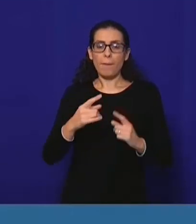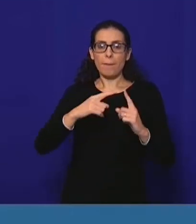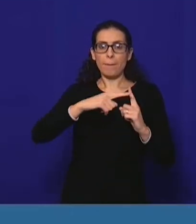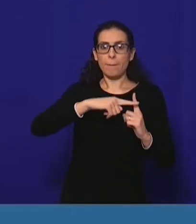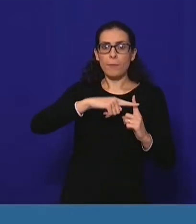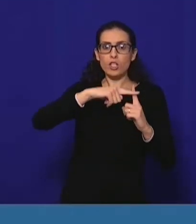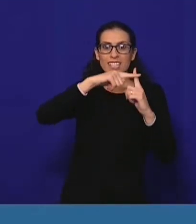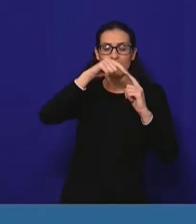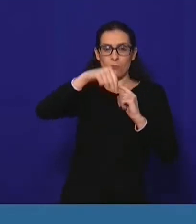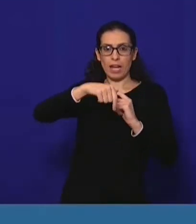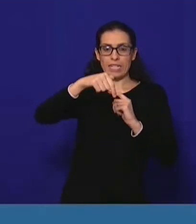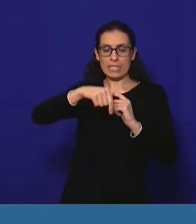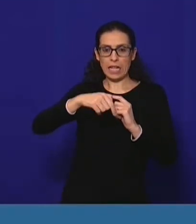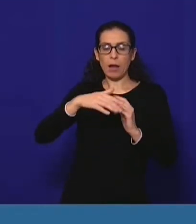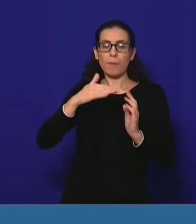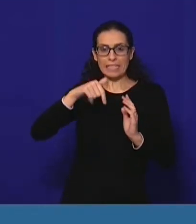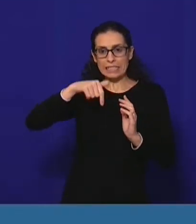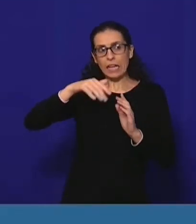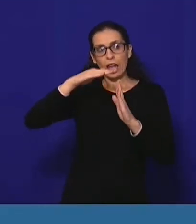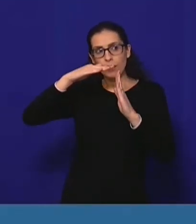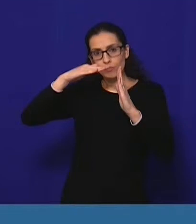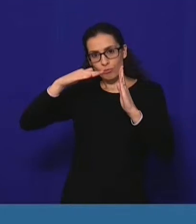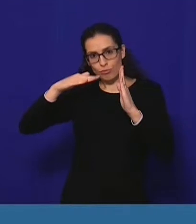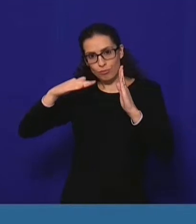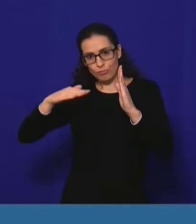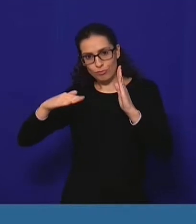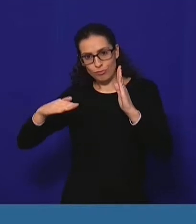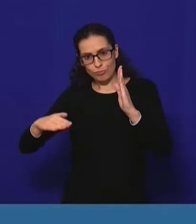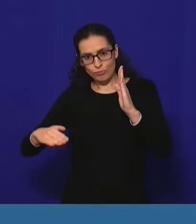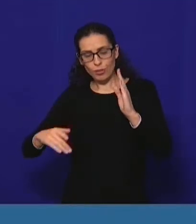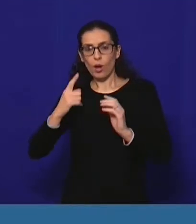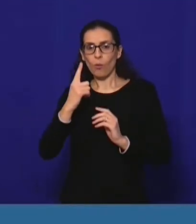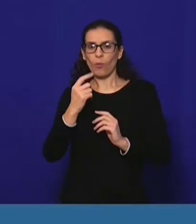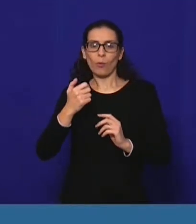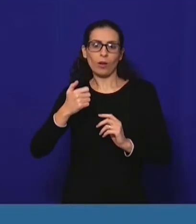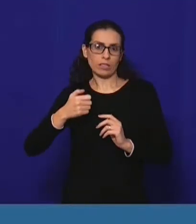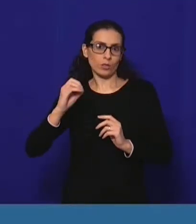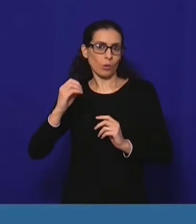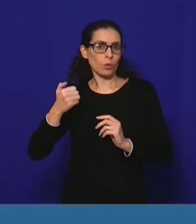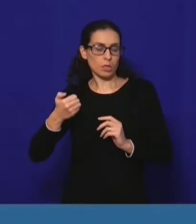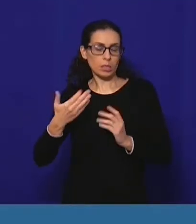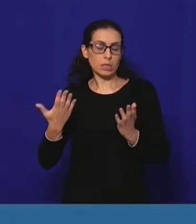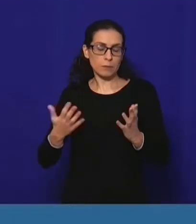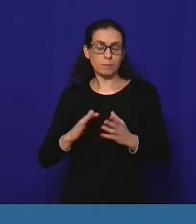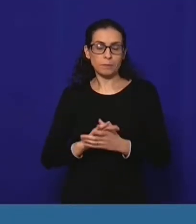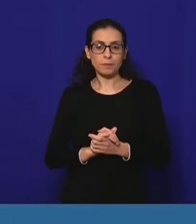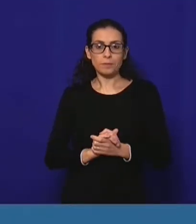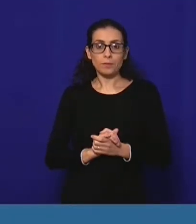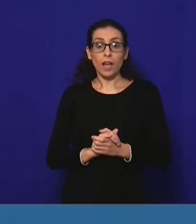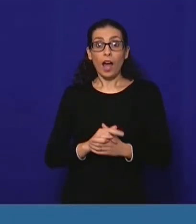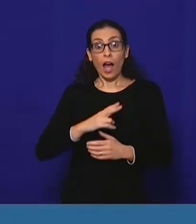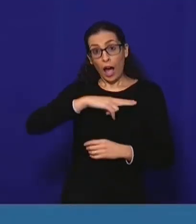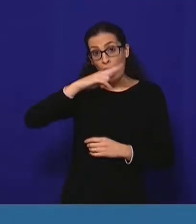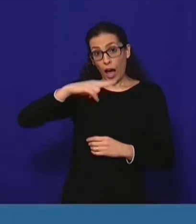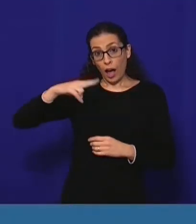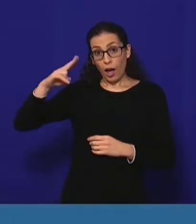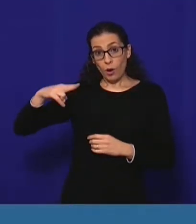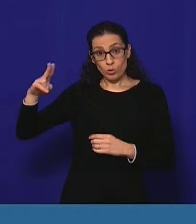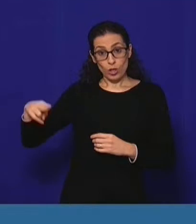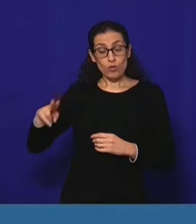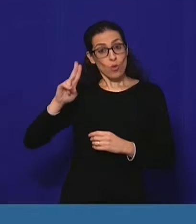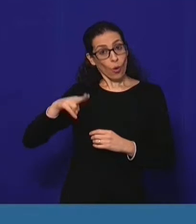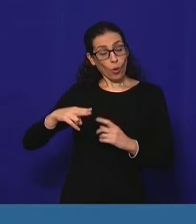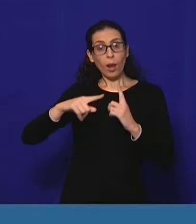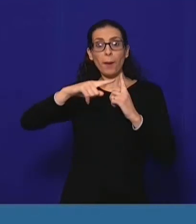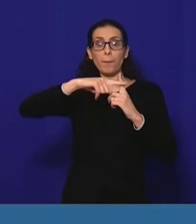bil-mod il-mod qiegħed jibqa' jinżel lura la darba jkollna inqas każijiet li huma pożittivi. Għawdex ukoll il-numru ta' każijiet attivi